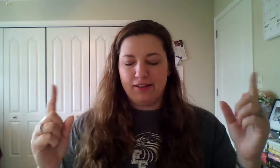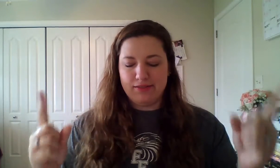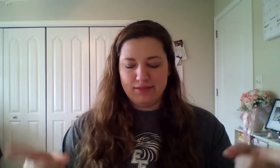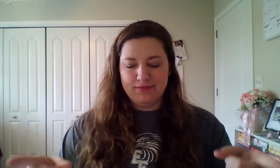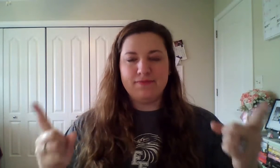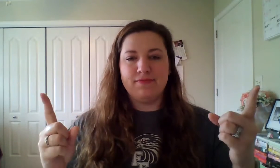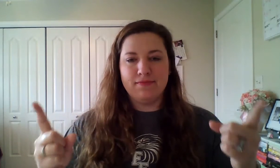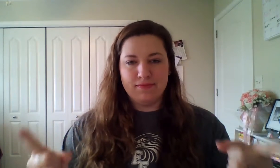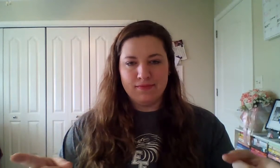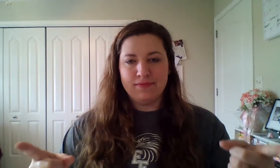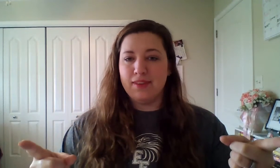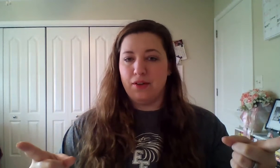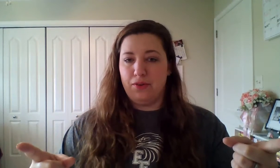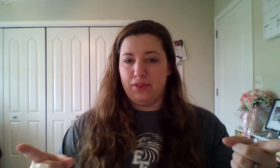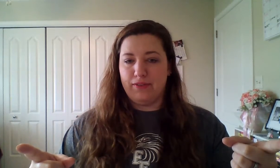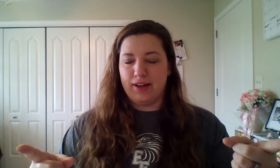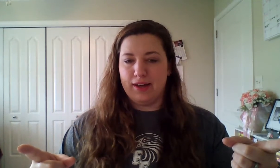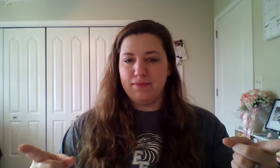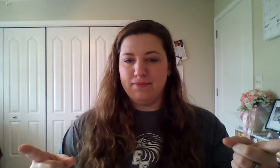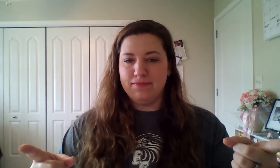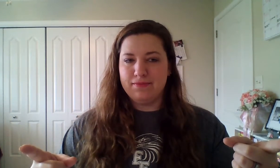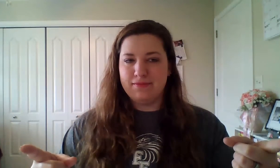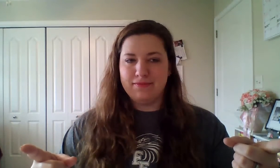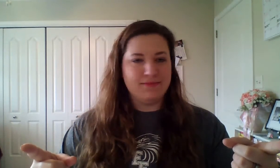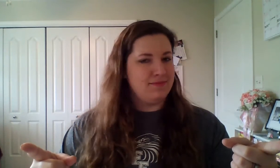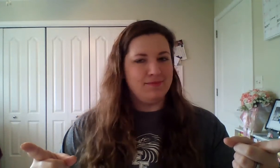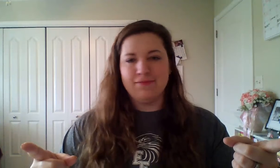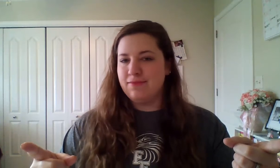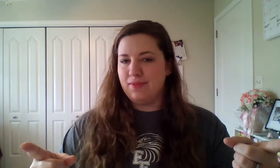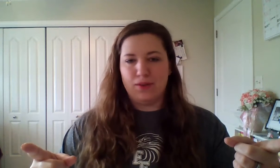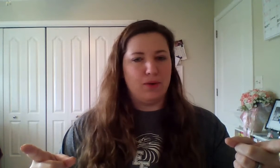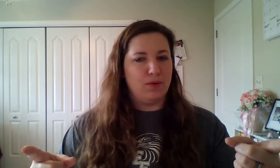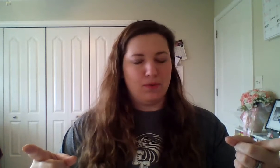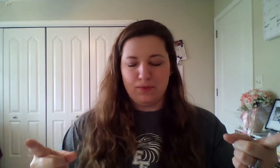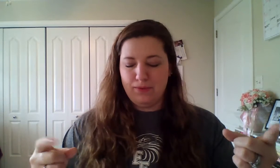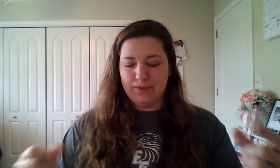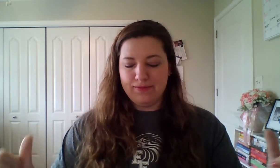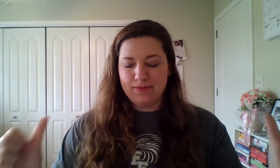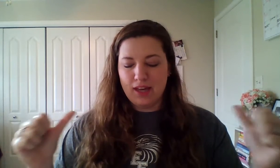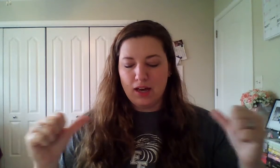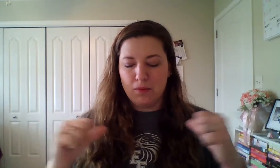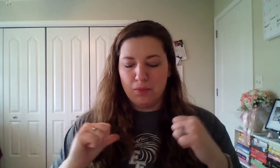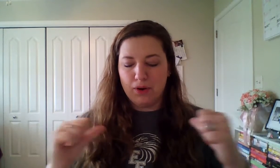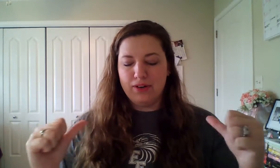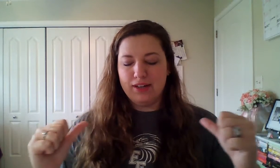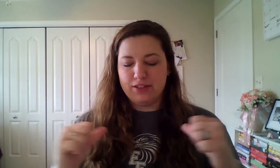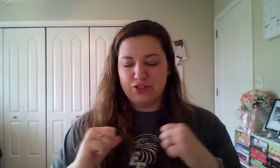have. Do they rhyme? No. Broke,